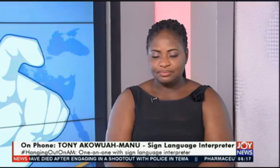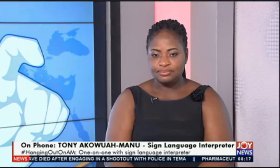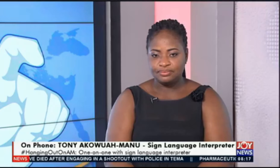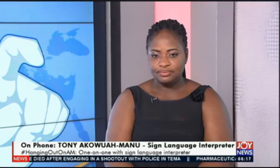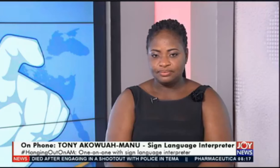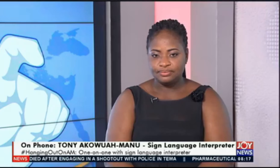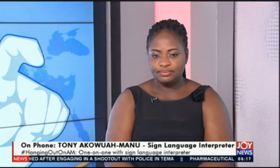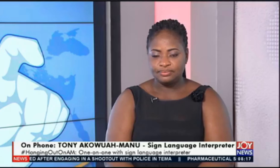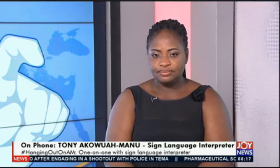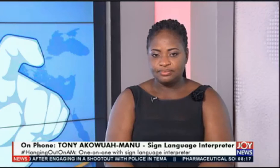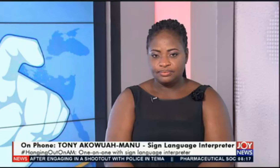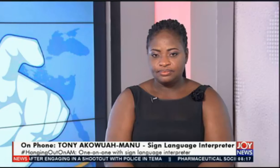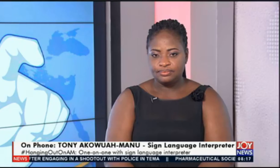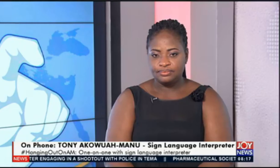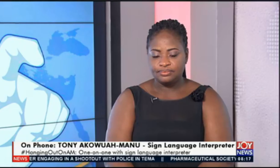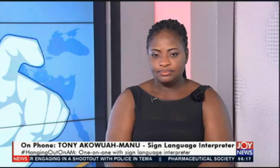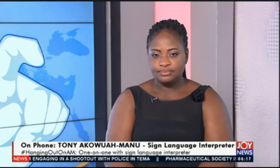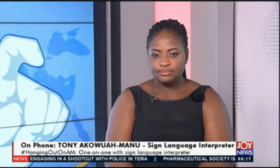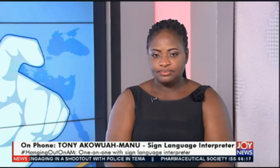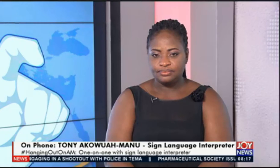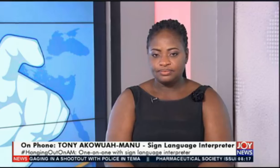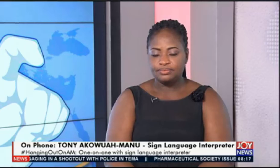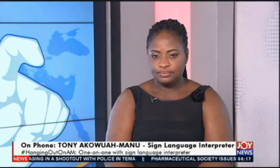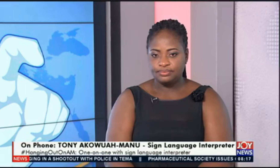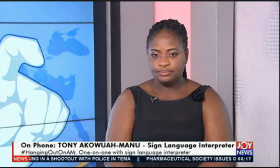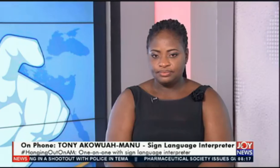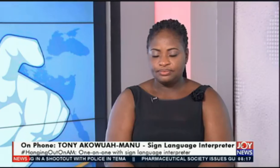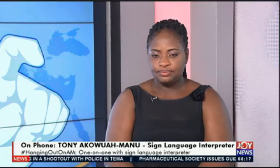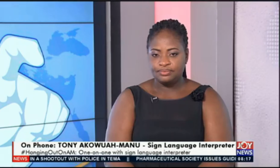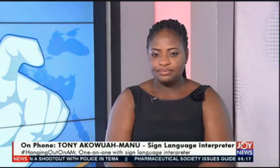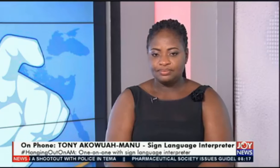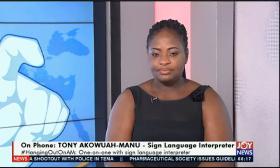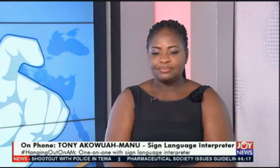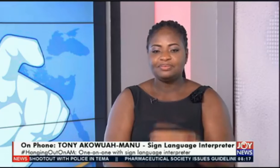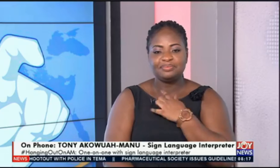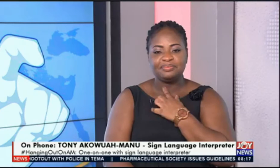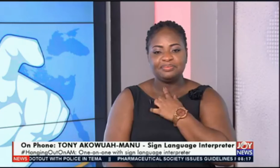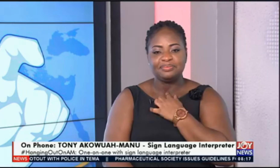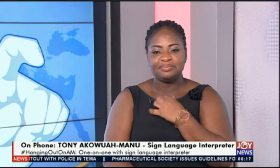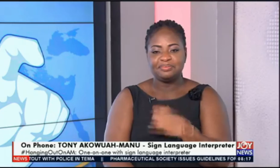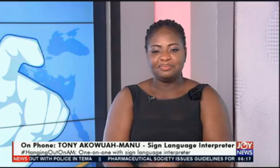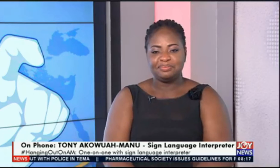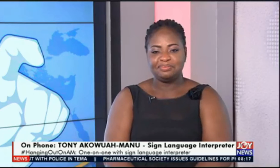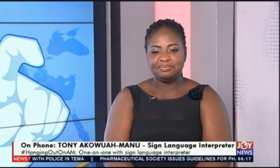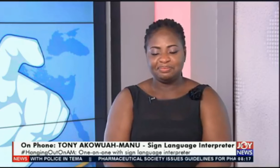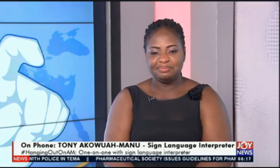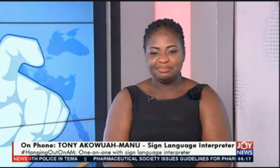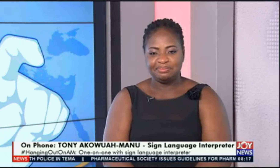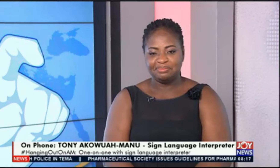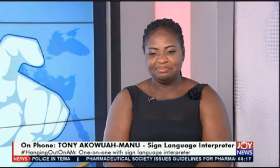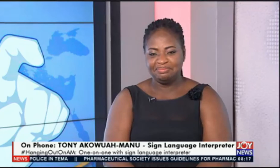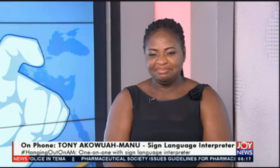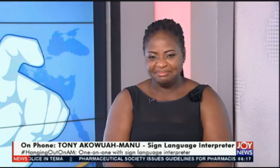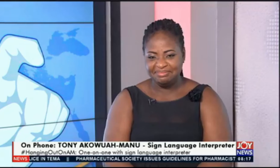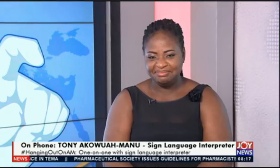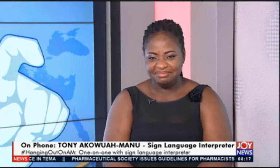Sometimes if I'm not at home and I'm at an open area where I have friends, I just call my friends to tell them, hey, this is my friend, or she's my tight friend.